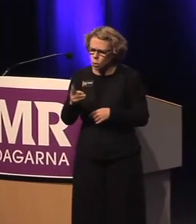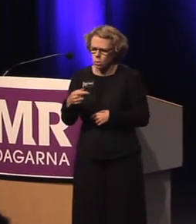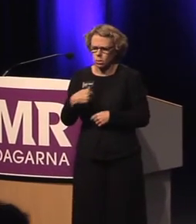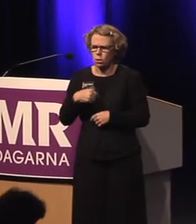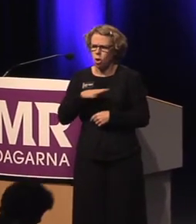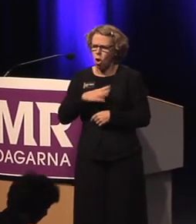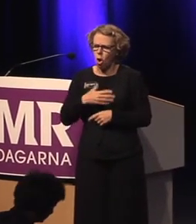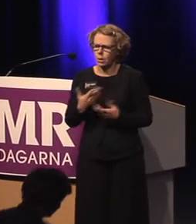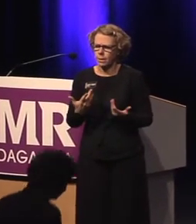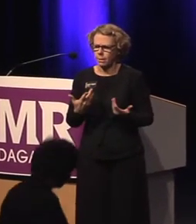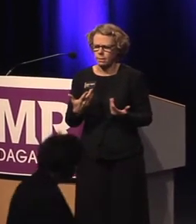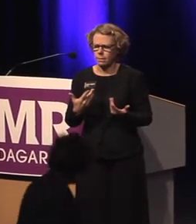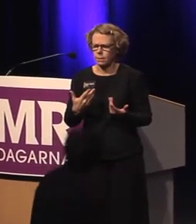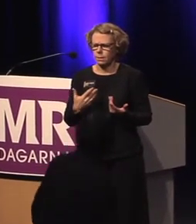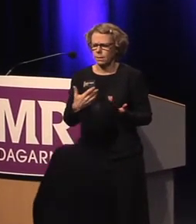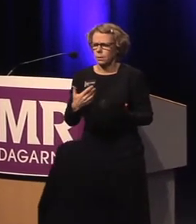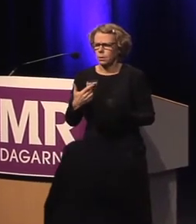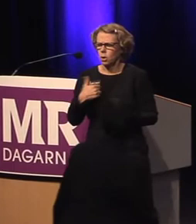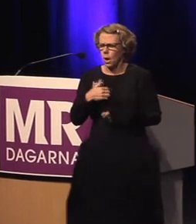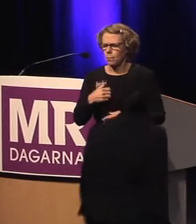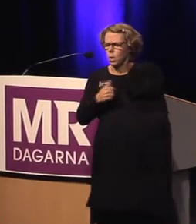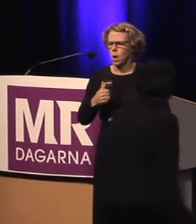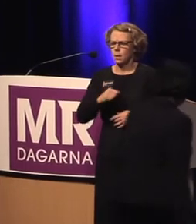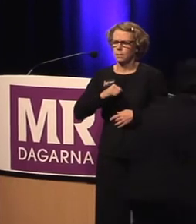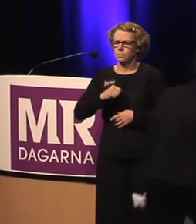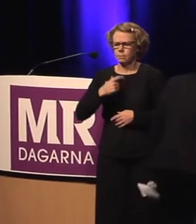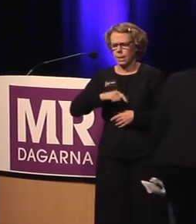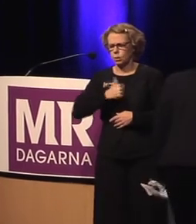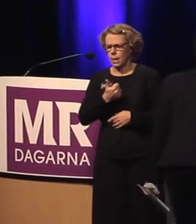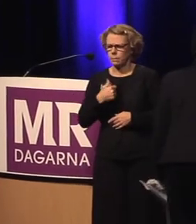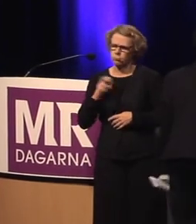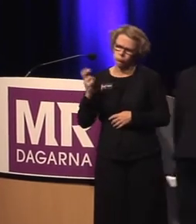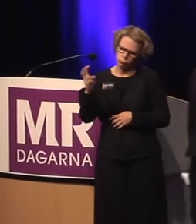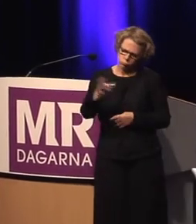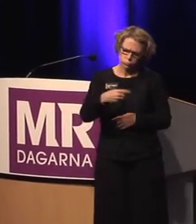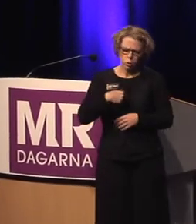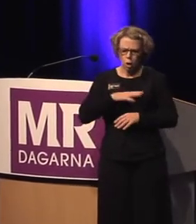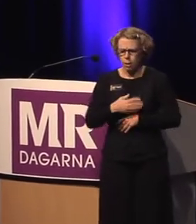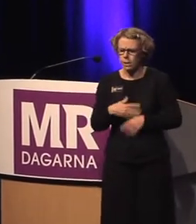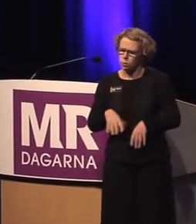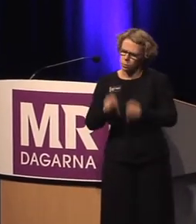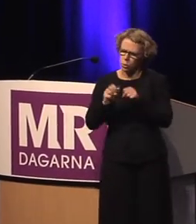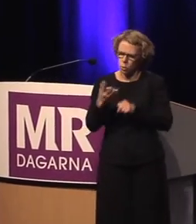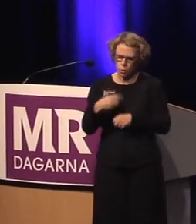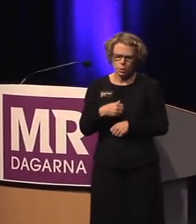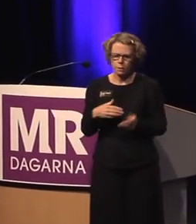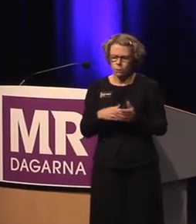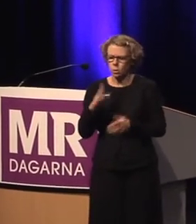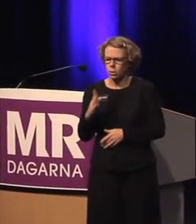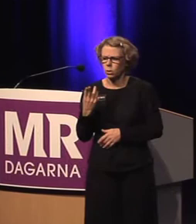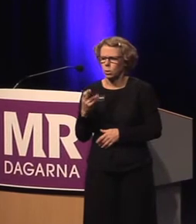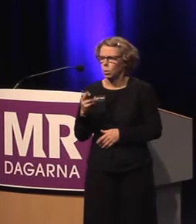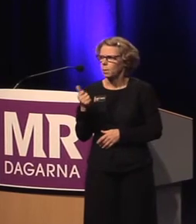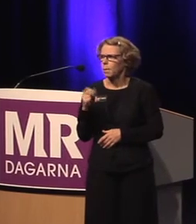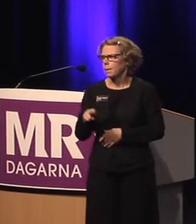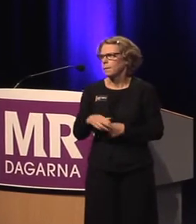no formal position. I'm just by my own. And you travel by your own. You just came in from Durban, right? Yeah. And